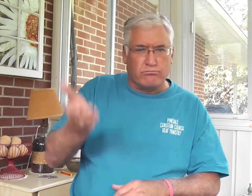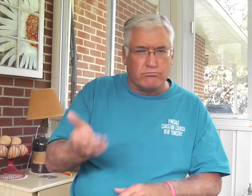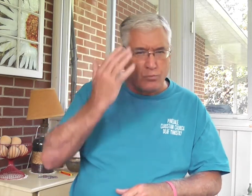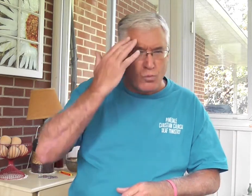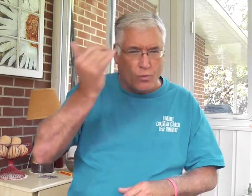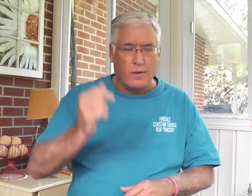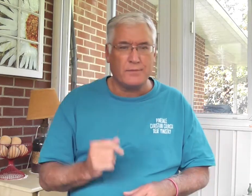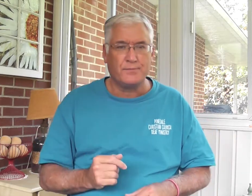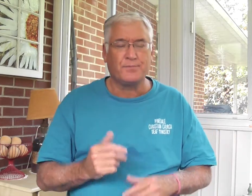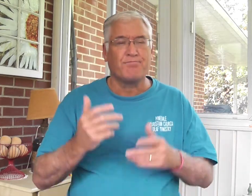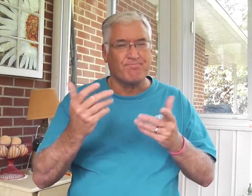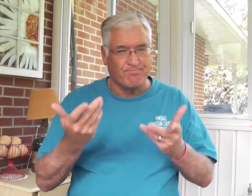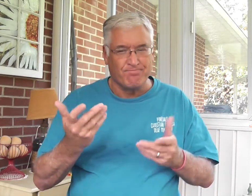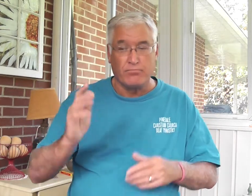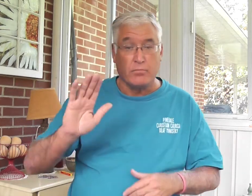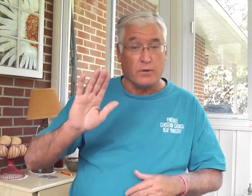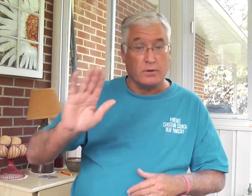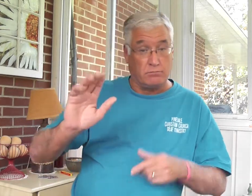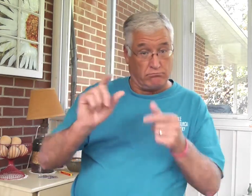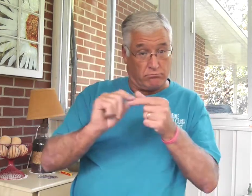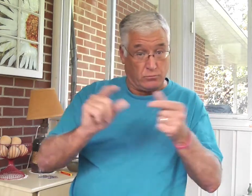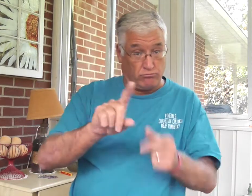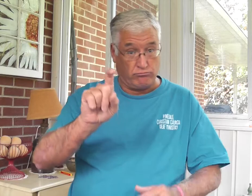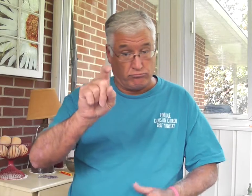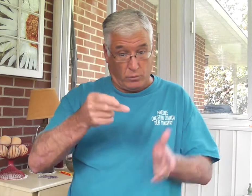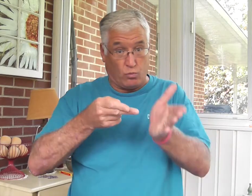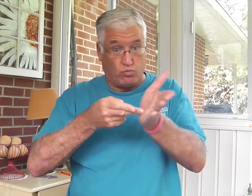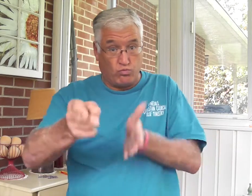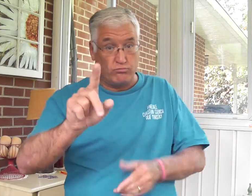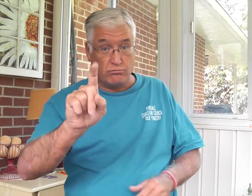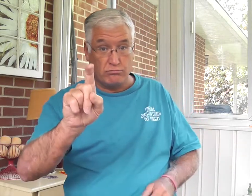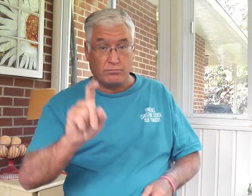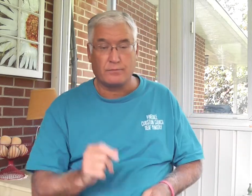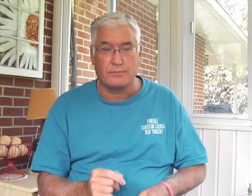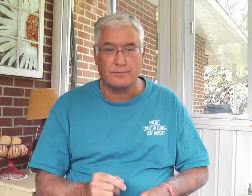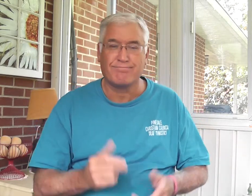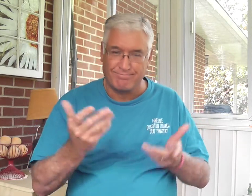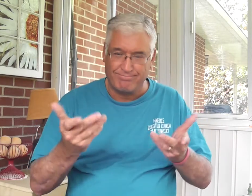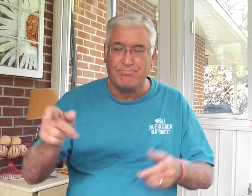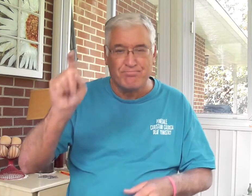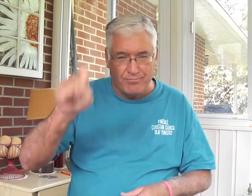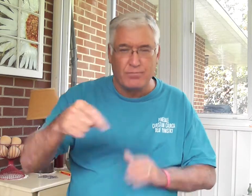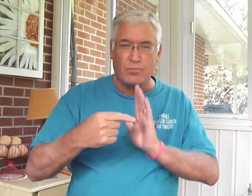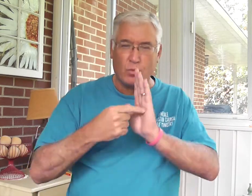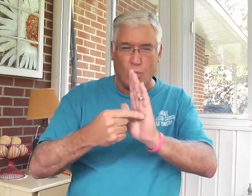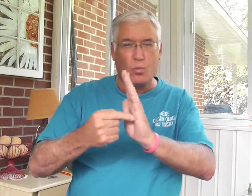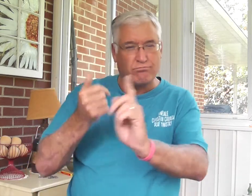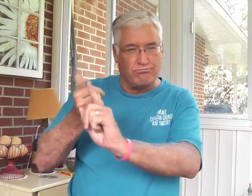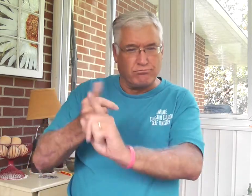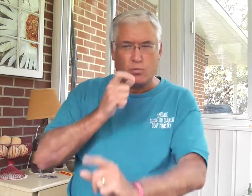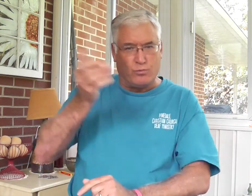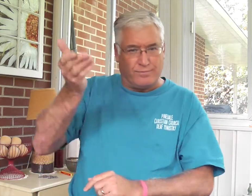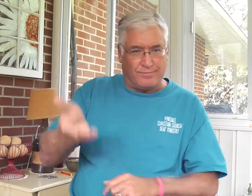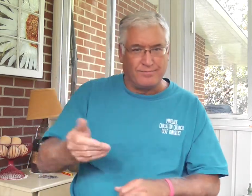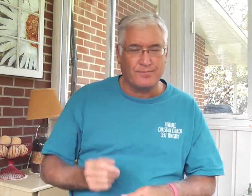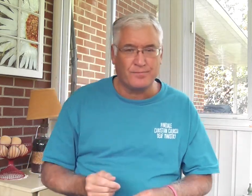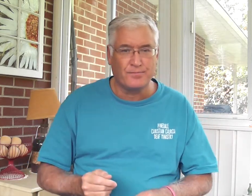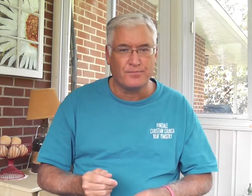important for people to know him? Was his message the truth? Well, he must show who he